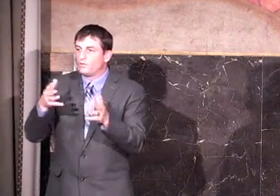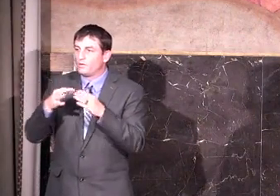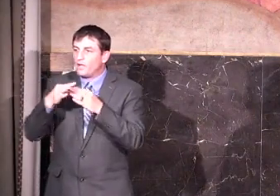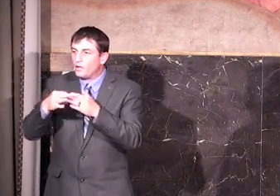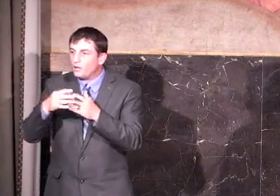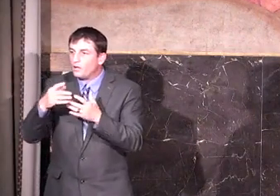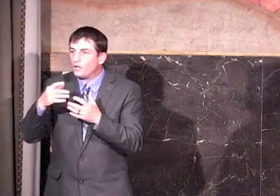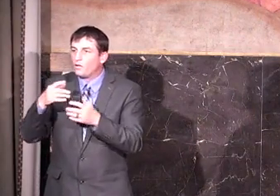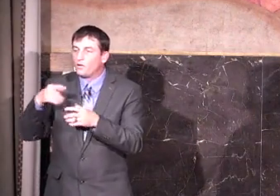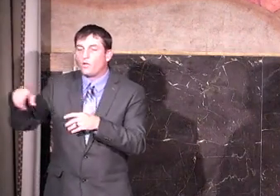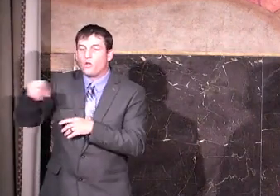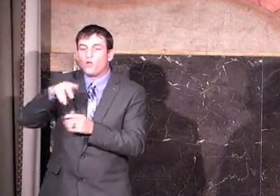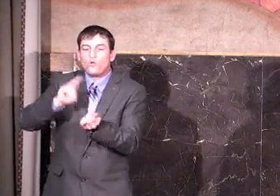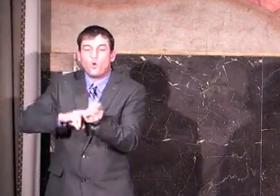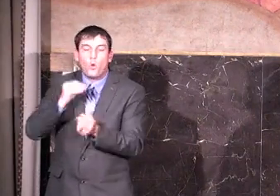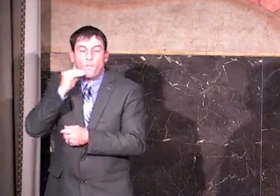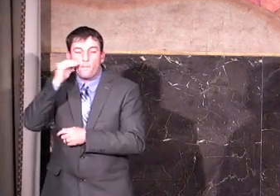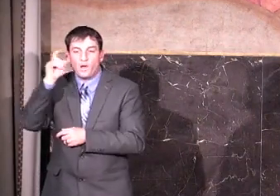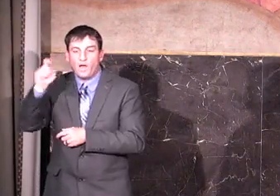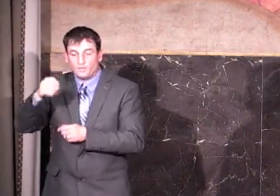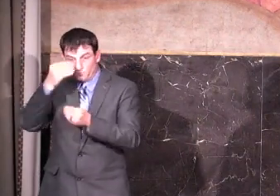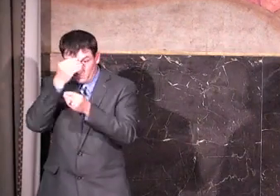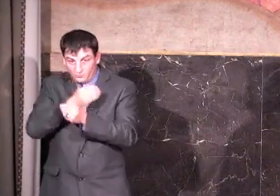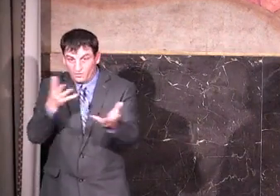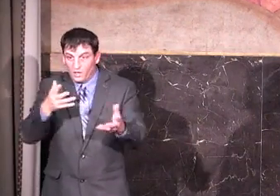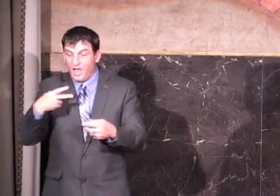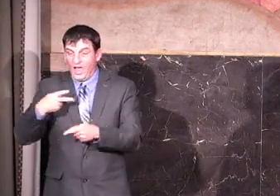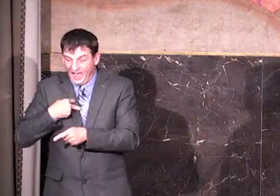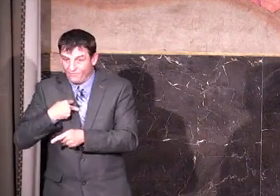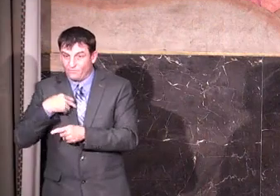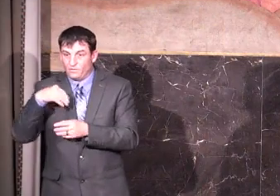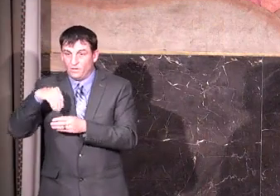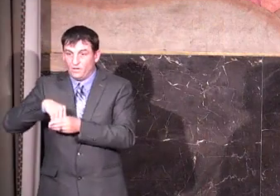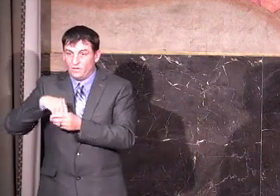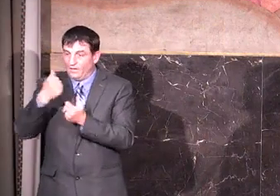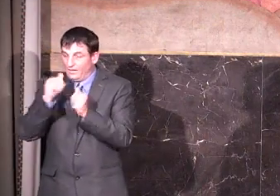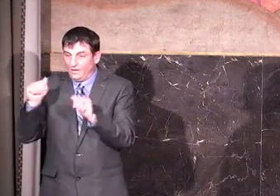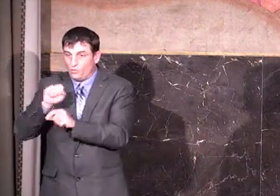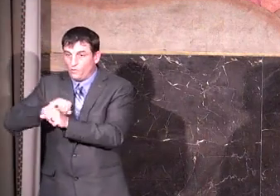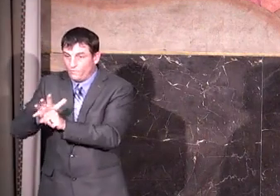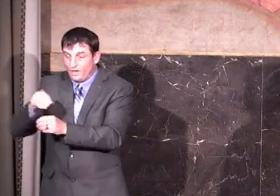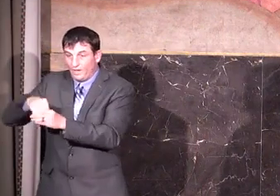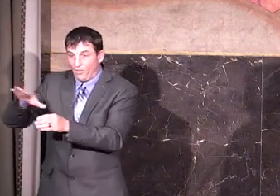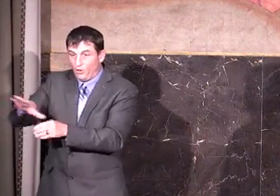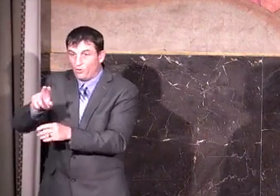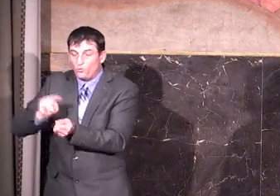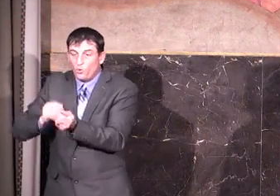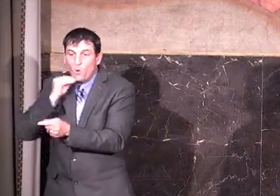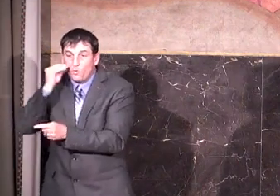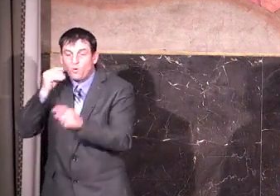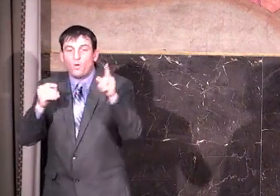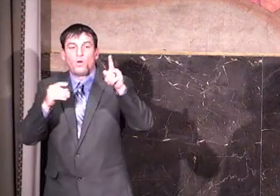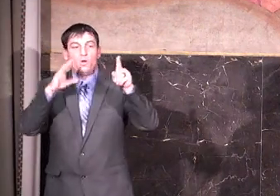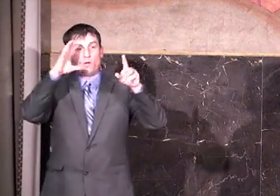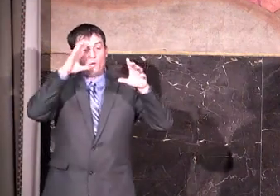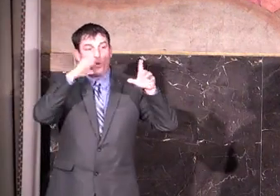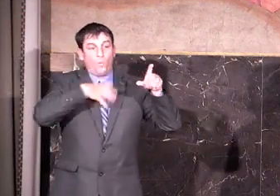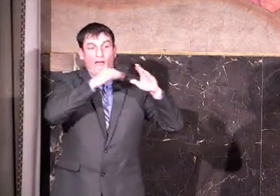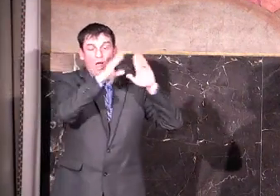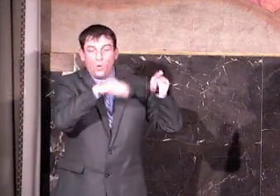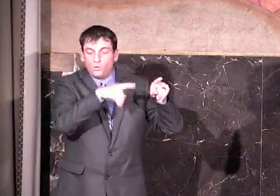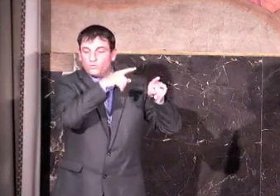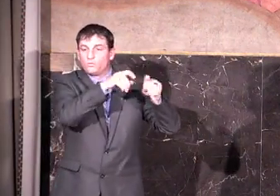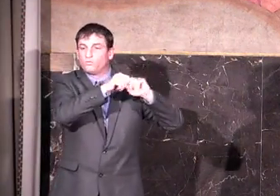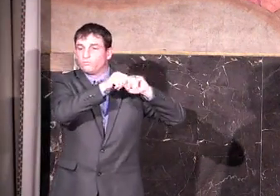homes to publicly state whether or not they're dealing with the outbreak. And the White House they say they're finalizing regulations for a